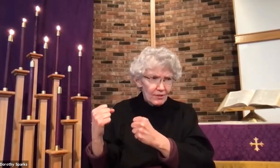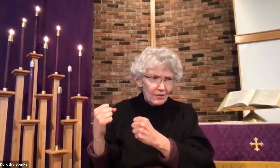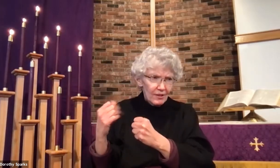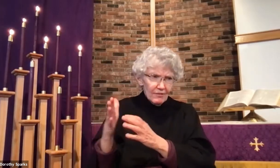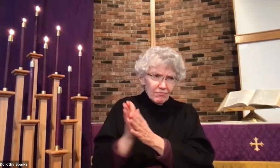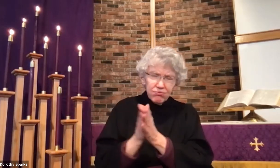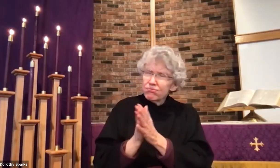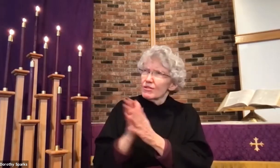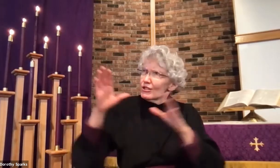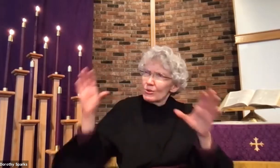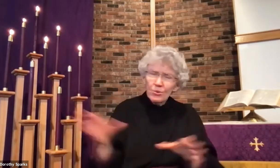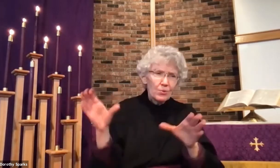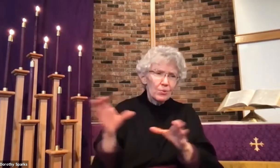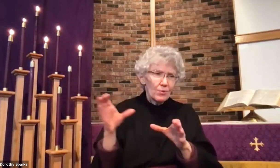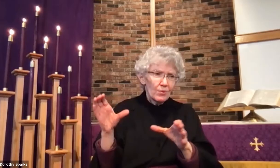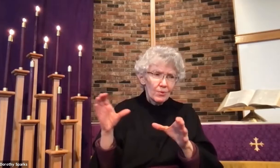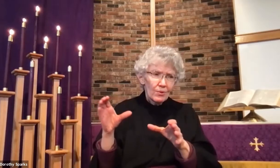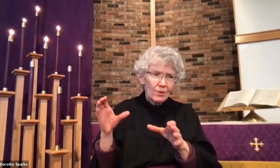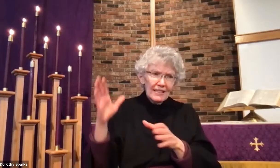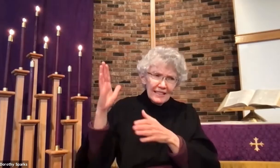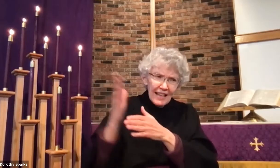Send us with the power of the Holy Spirit